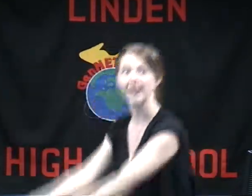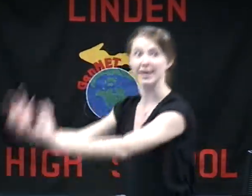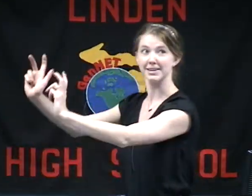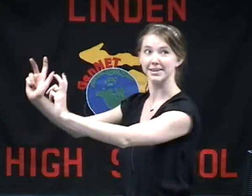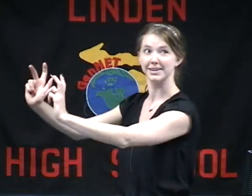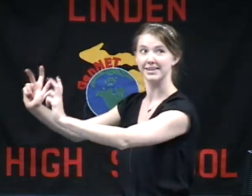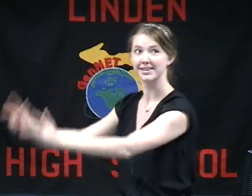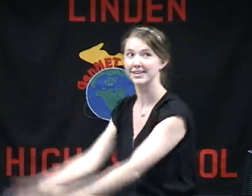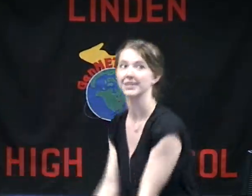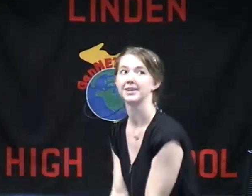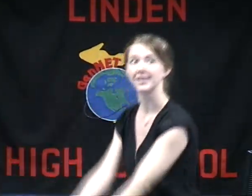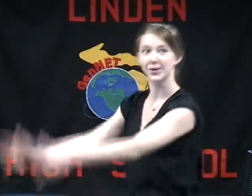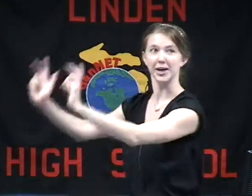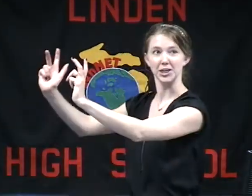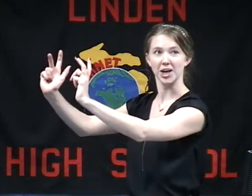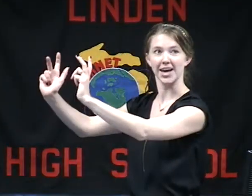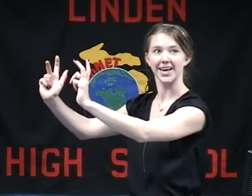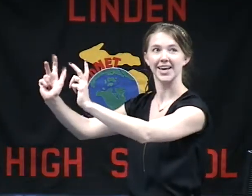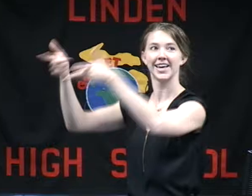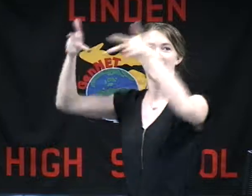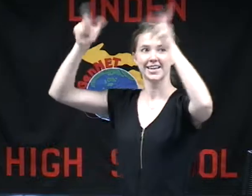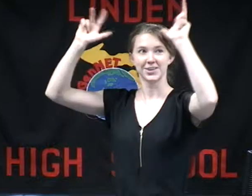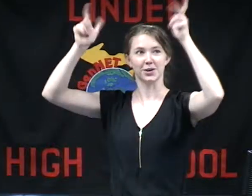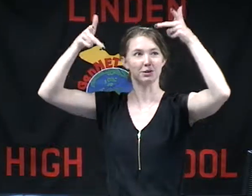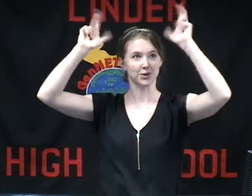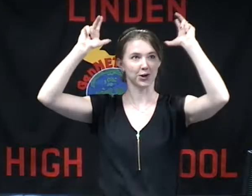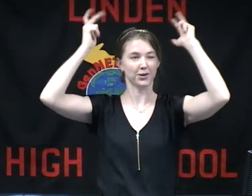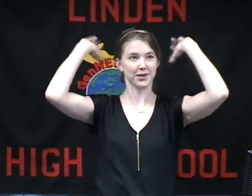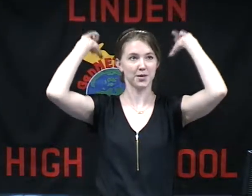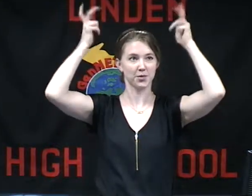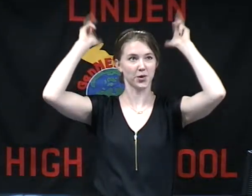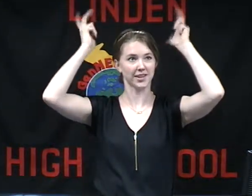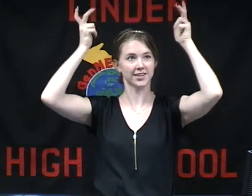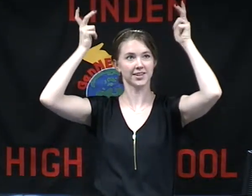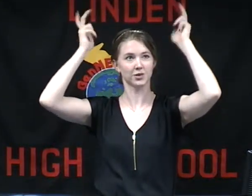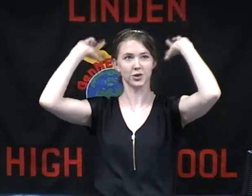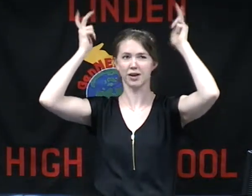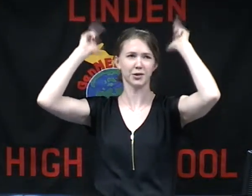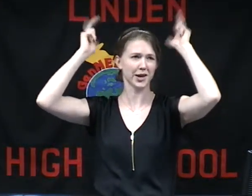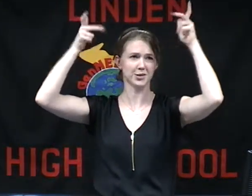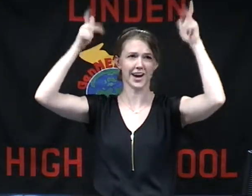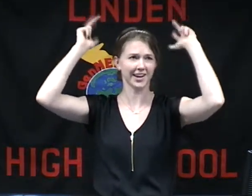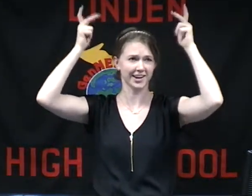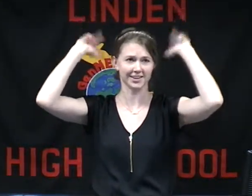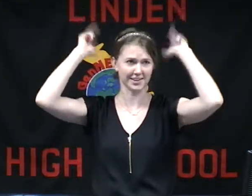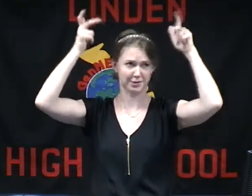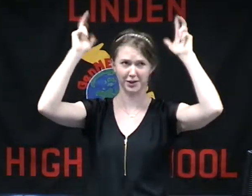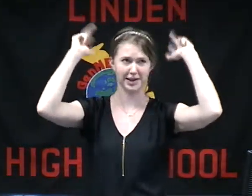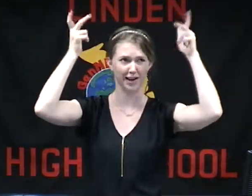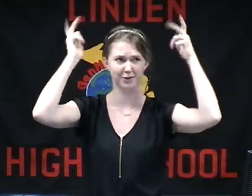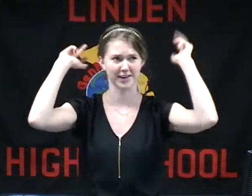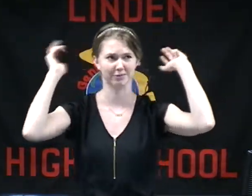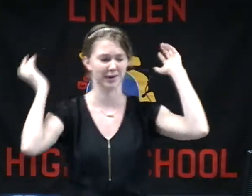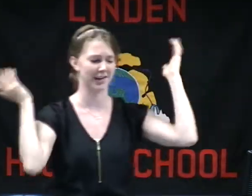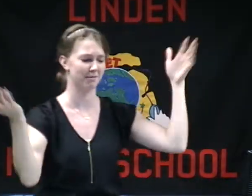this. Granny shot. So it was girls, boys. Whichever way you sign it doesn't really, I don't think really